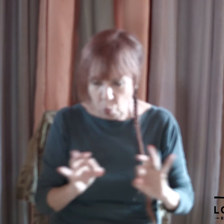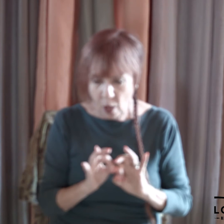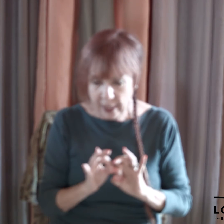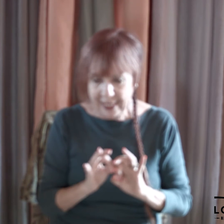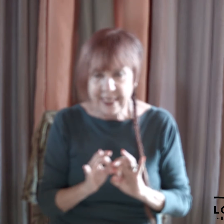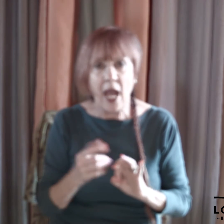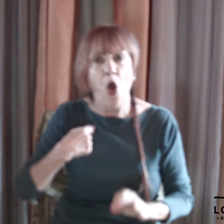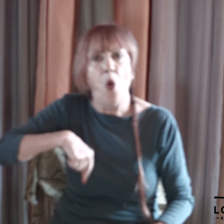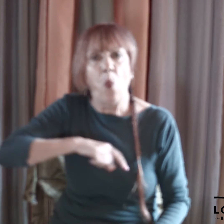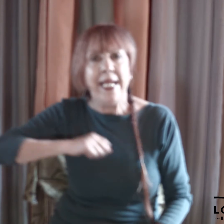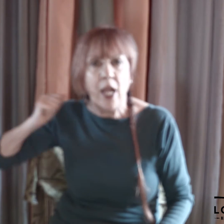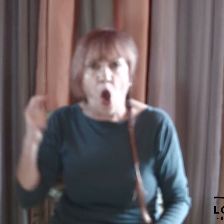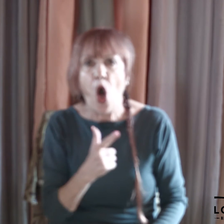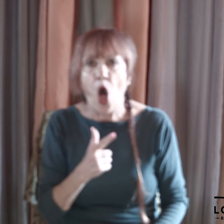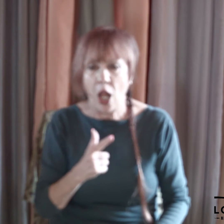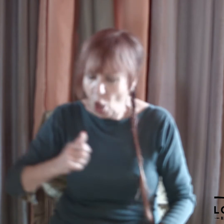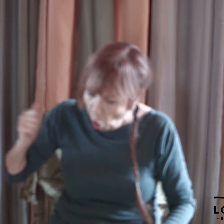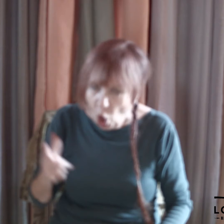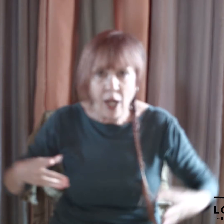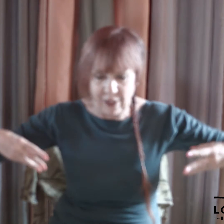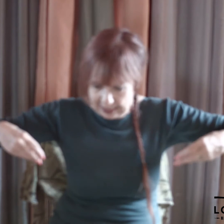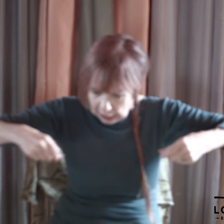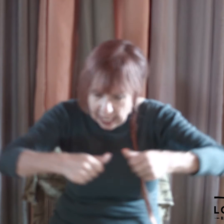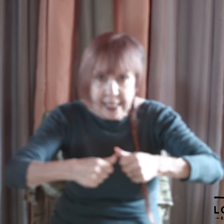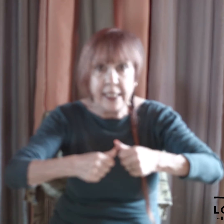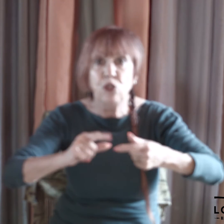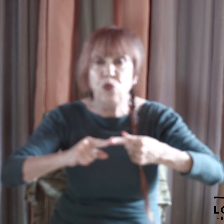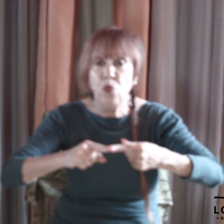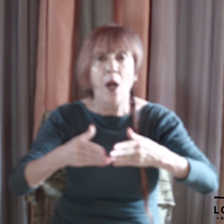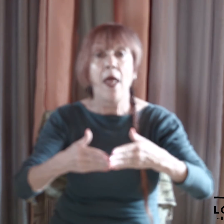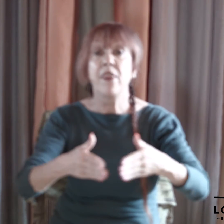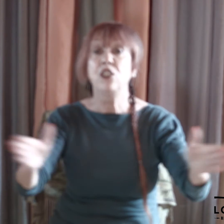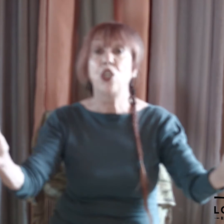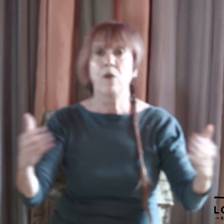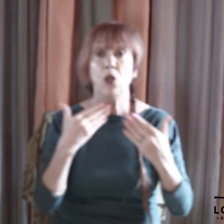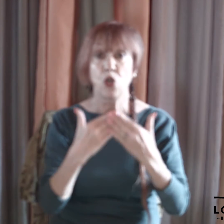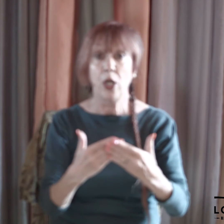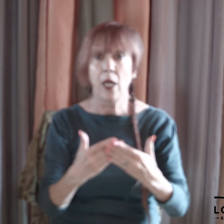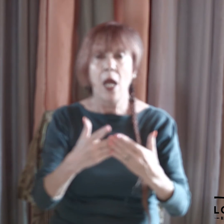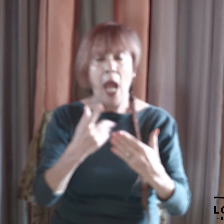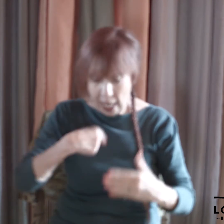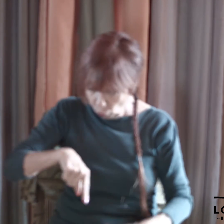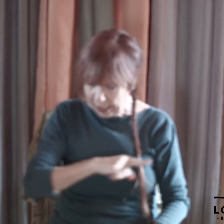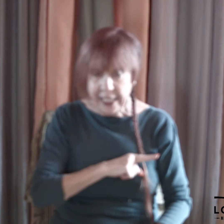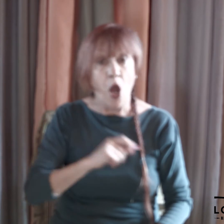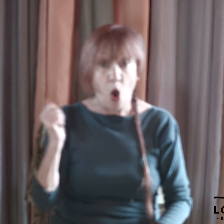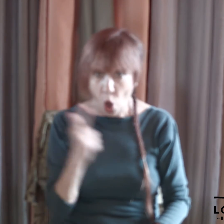we all collectively contribute to the general good, and we all then benefit from it. And that, I think,